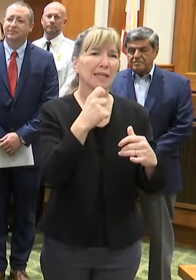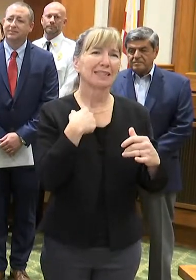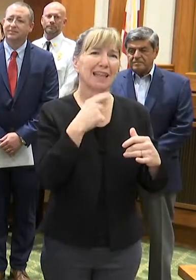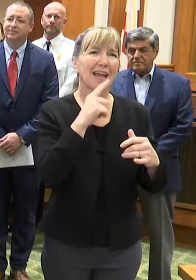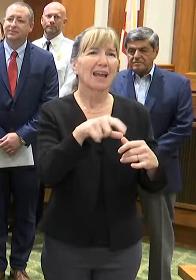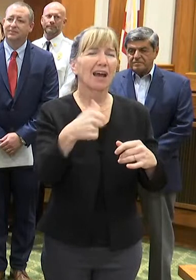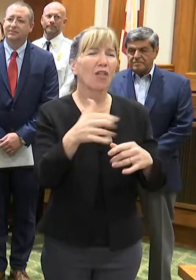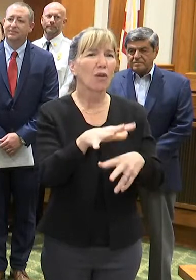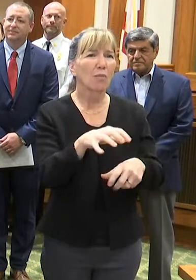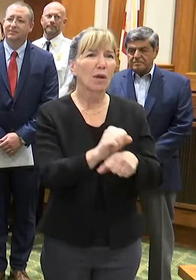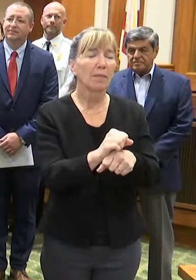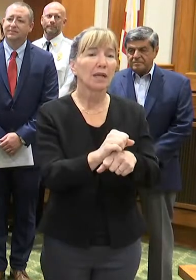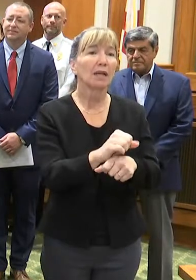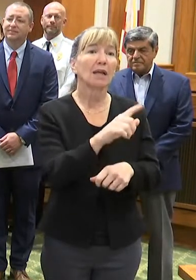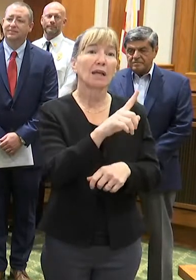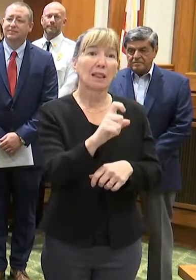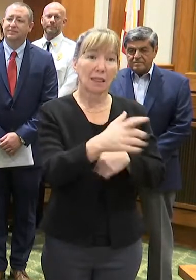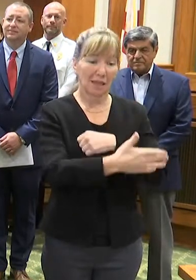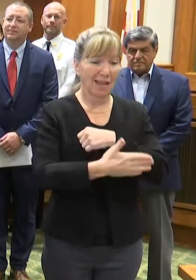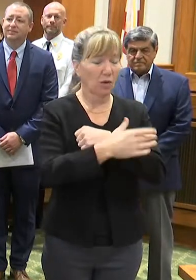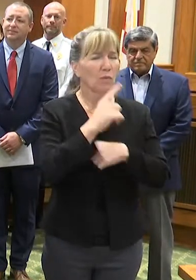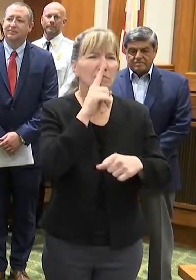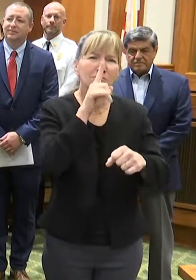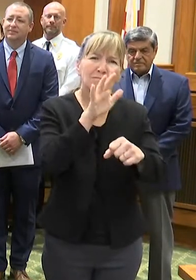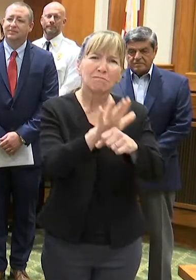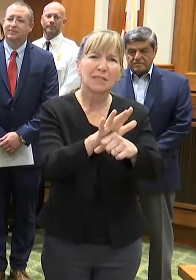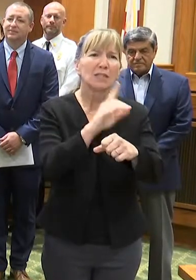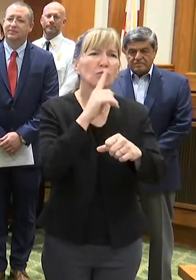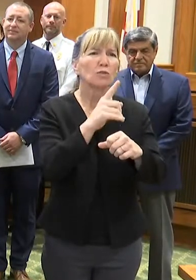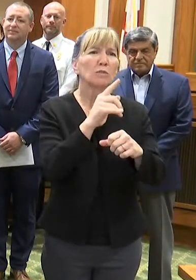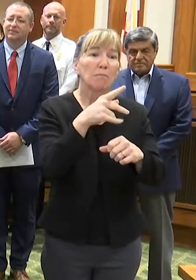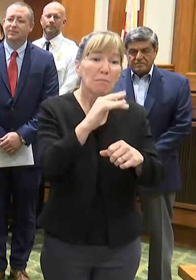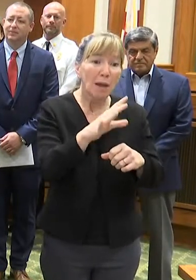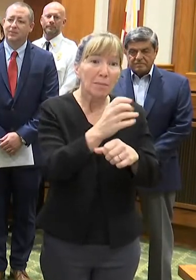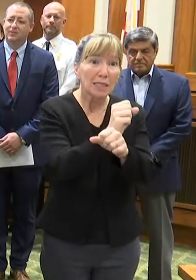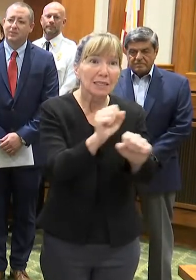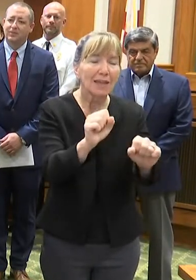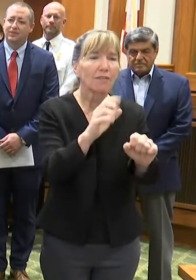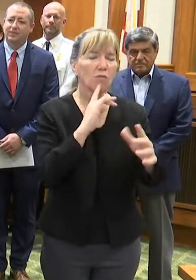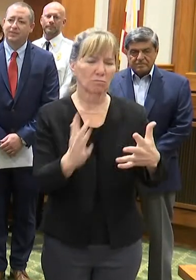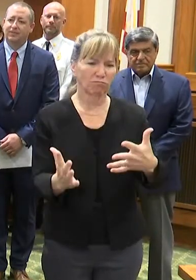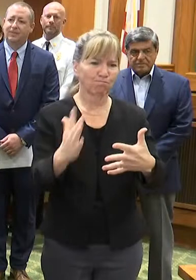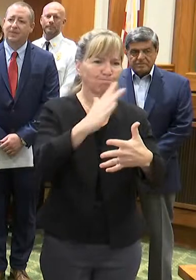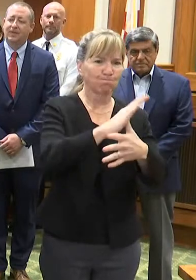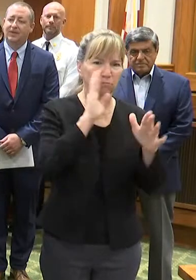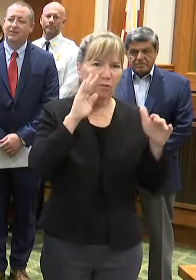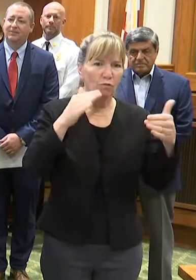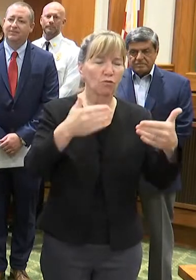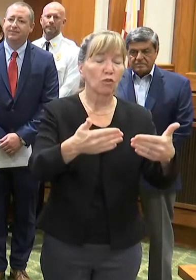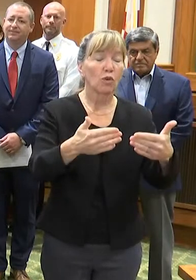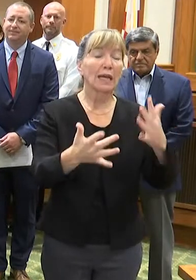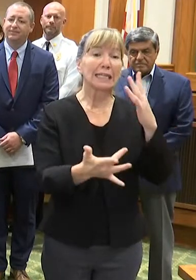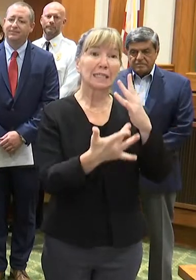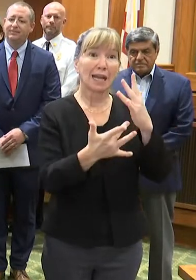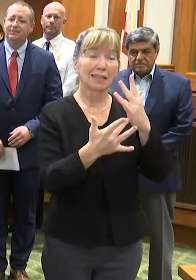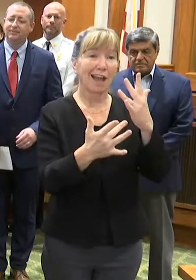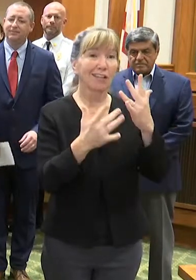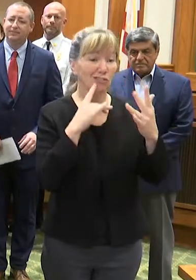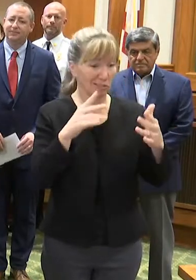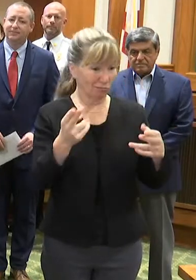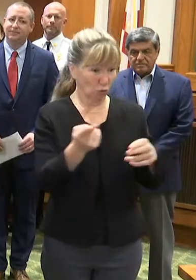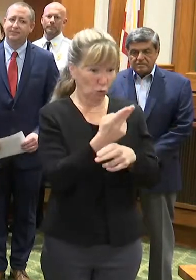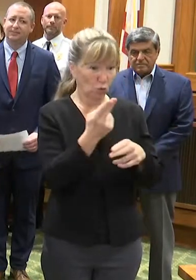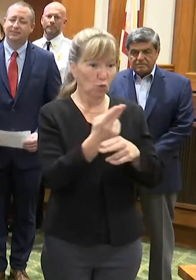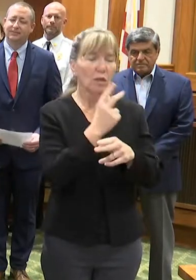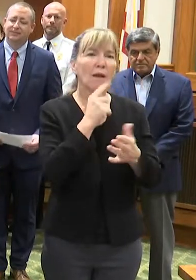Lee County Commissioners continue our commitment and our sheriff to make public safety our top priority. Staying on top of technology helps residents, visitors,